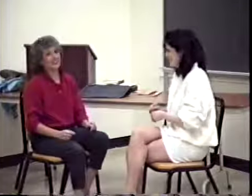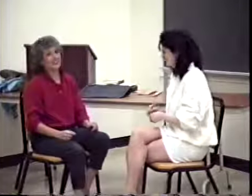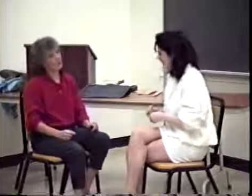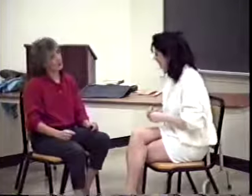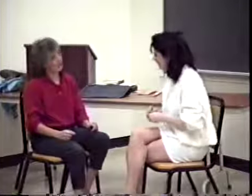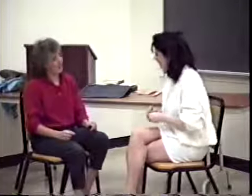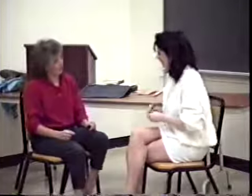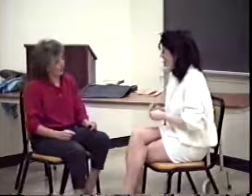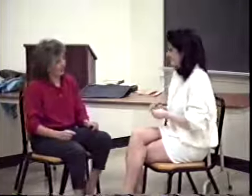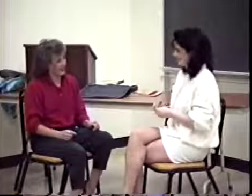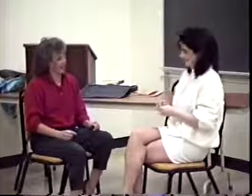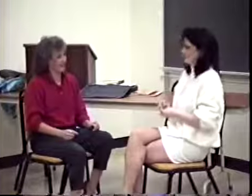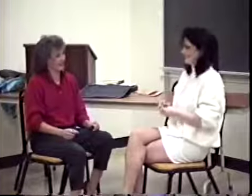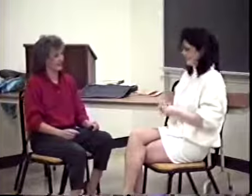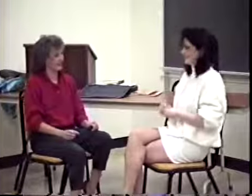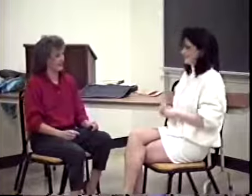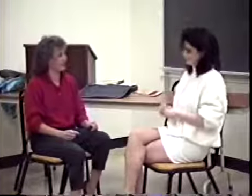She walked for a long time, sore.